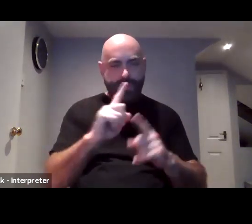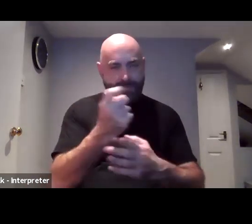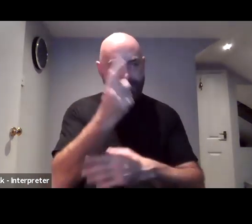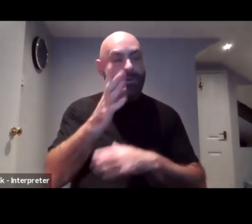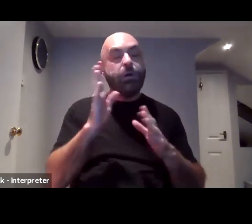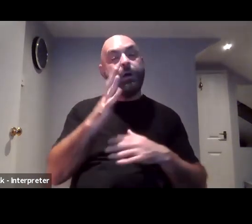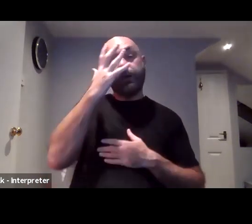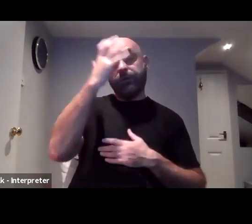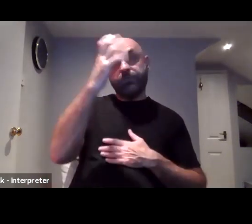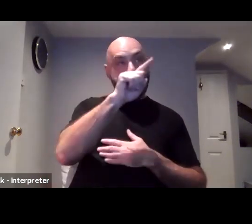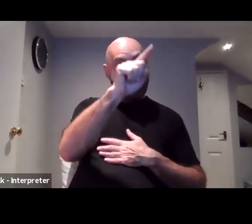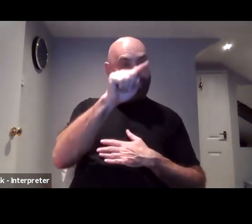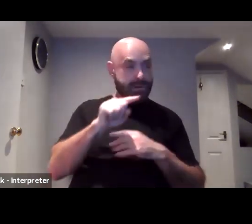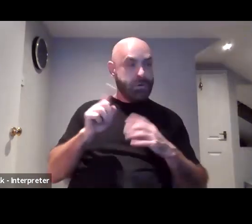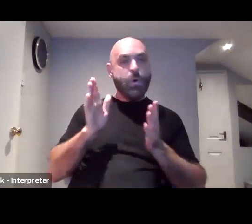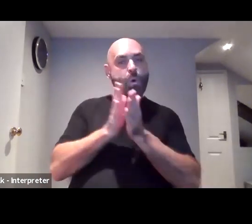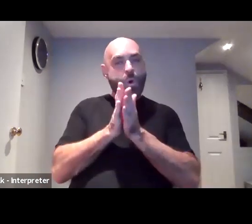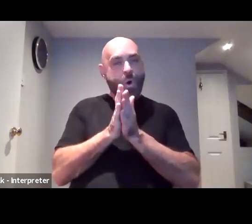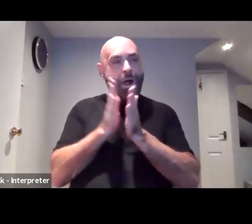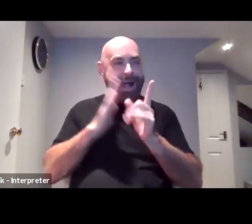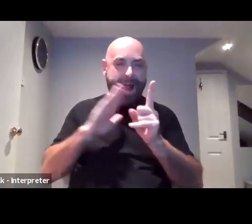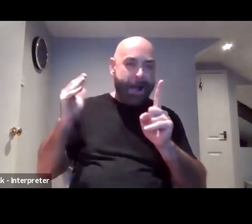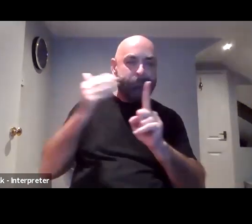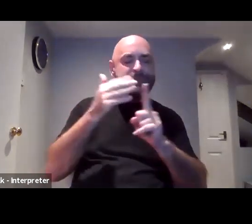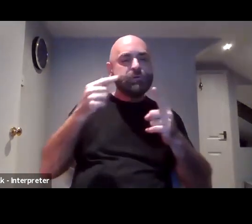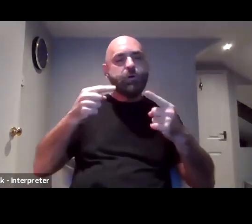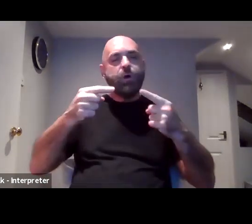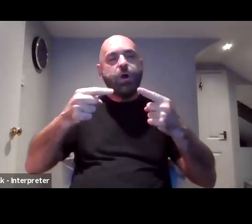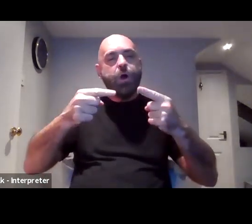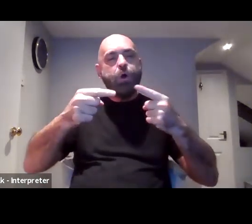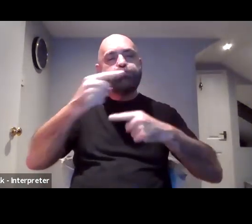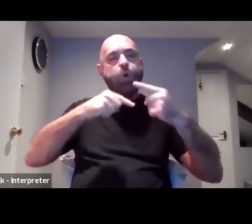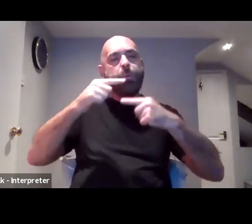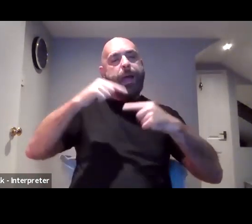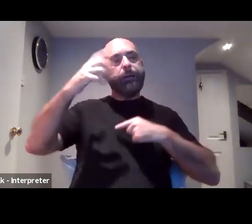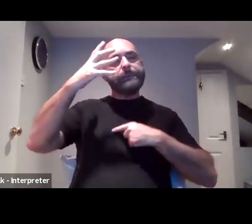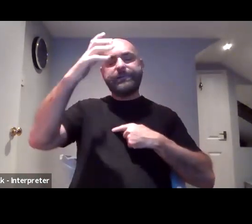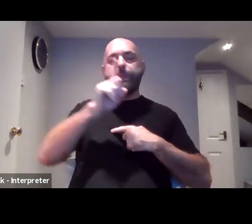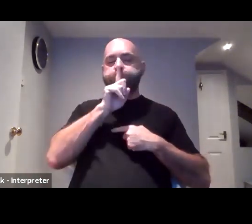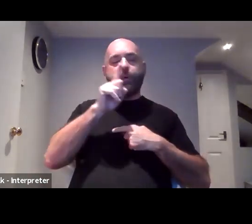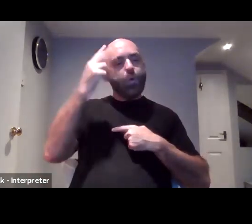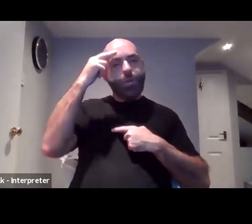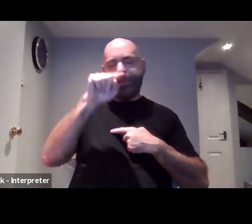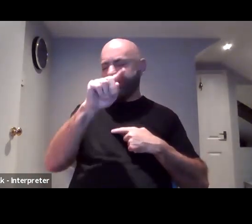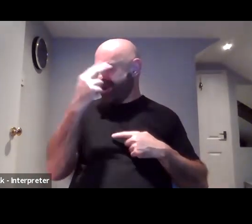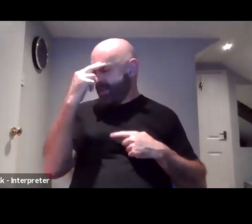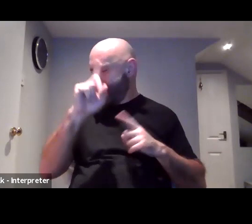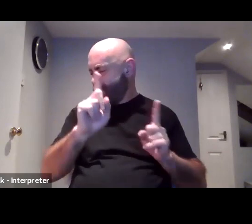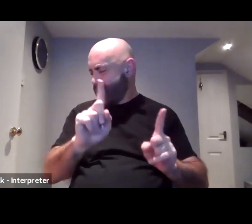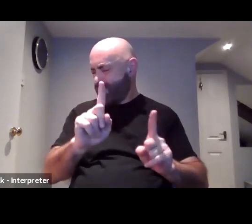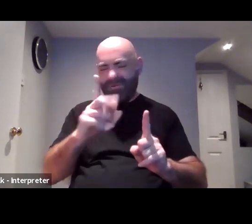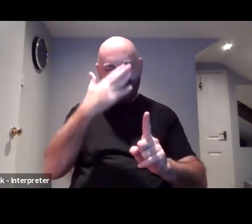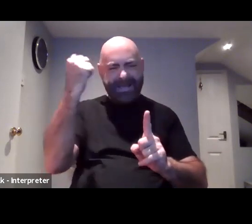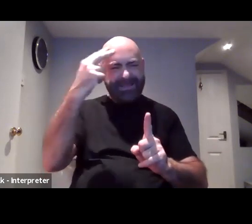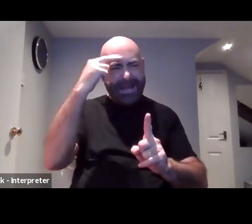The government had as ambition rolling back of the state. They didn't call it that. They called it, I don't know what they called